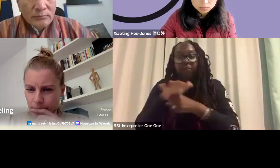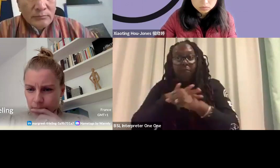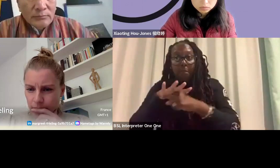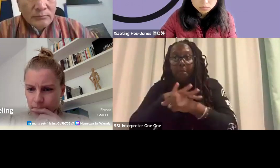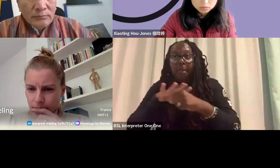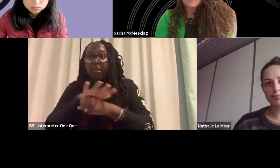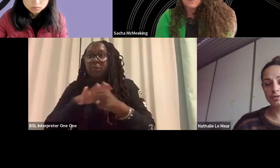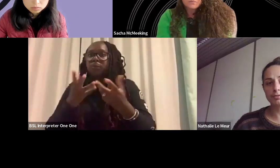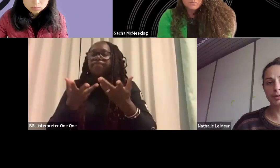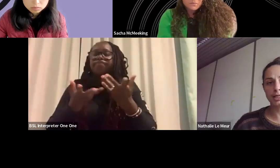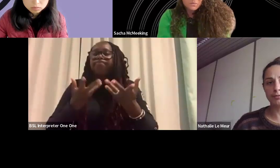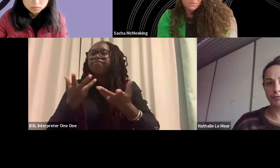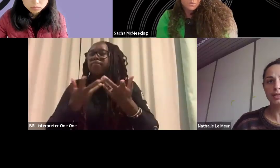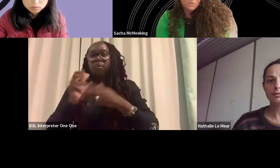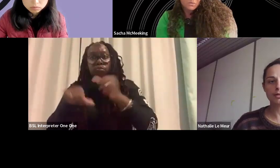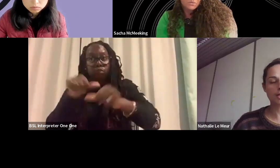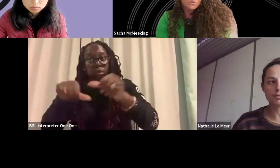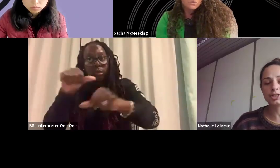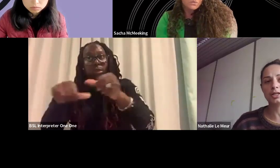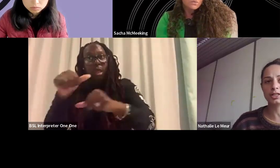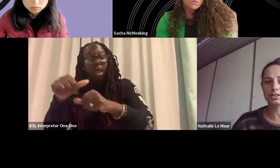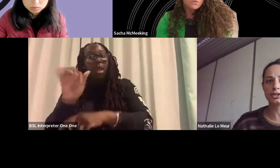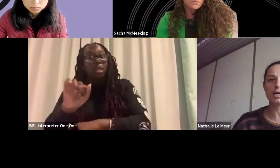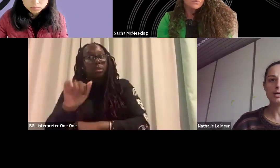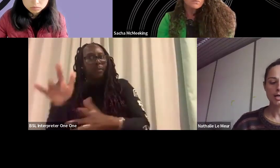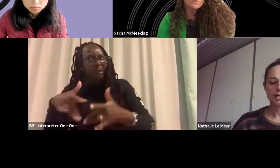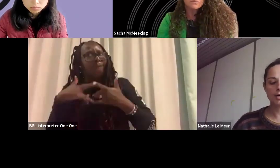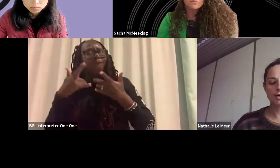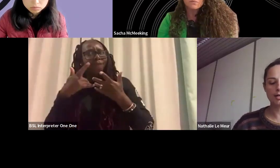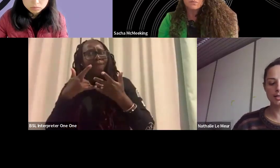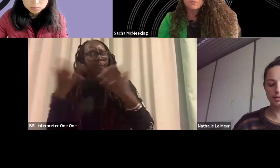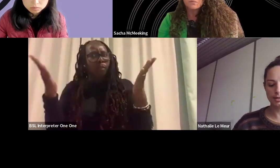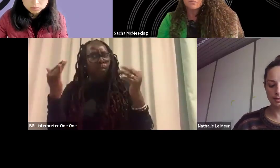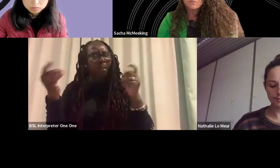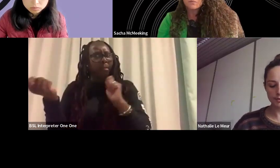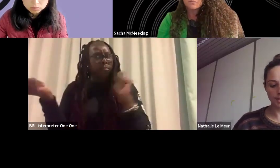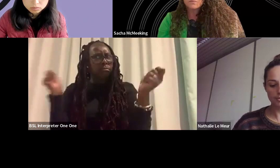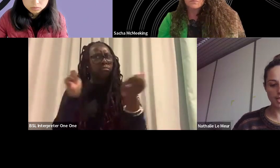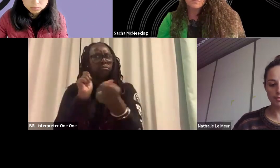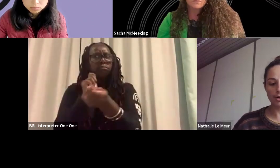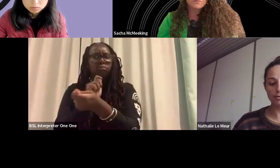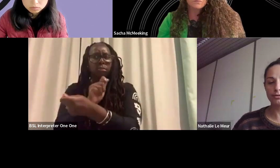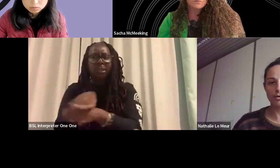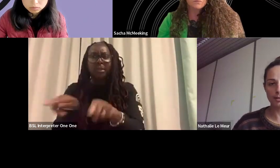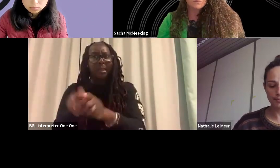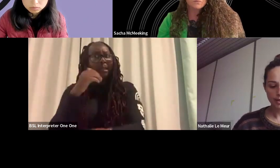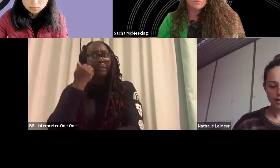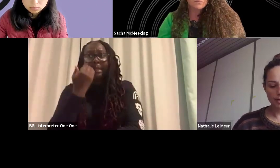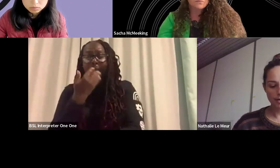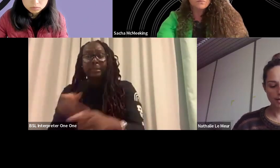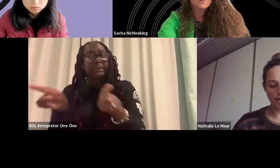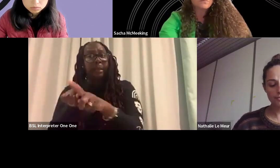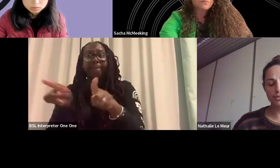environmental process we can feel, climate change, etc., in the day-to-day